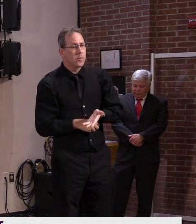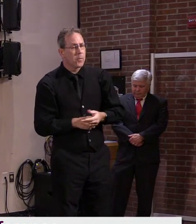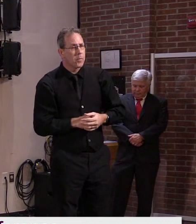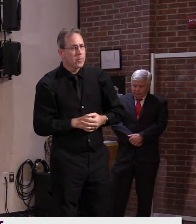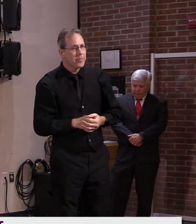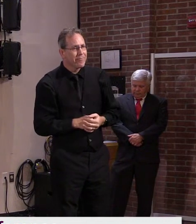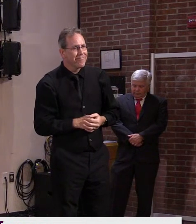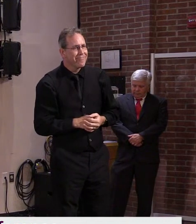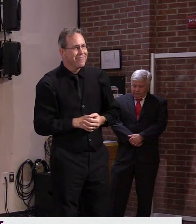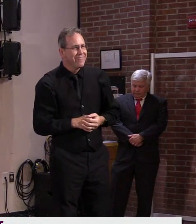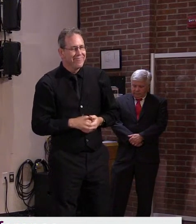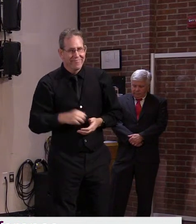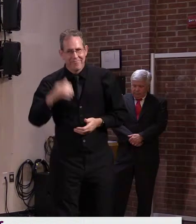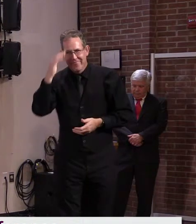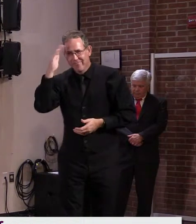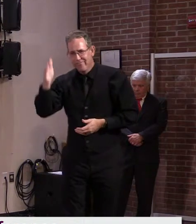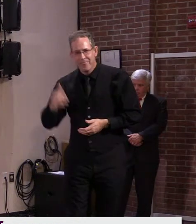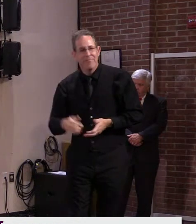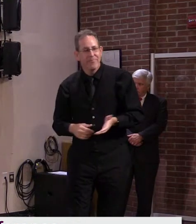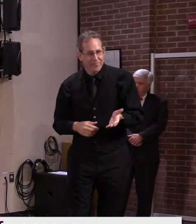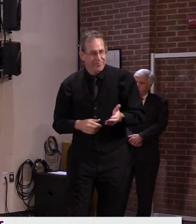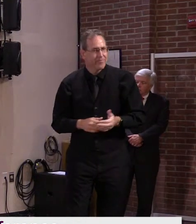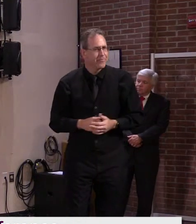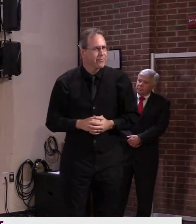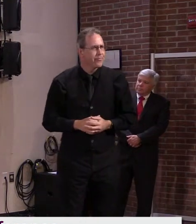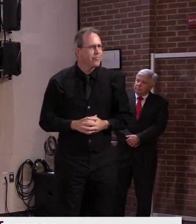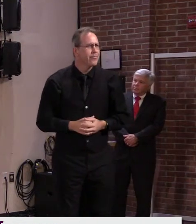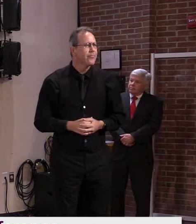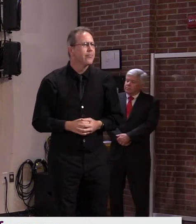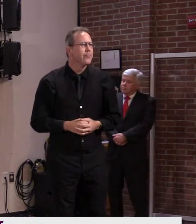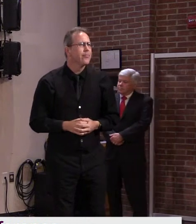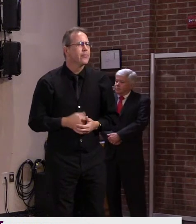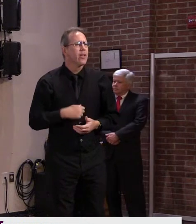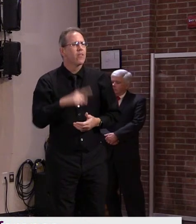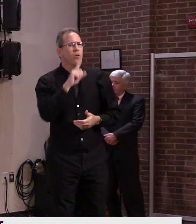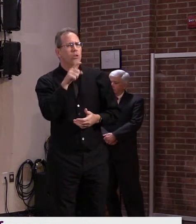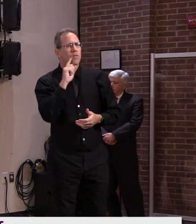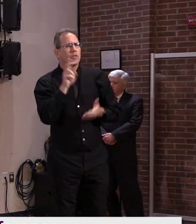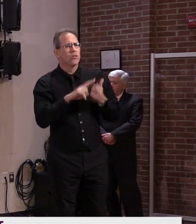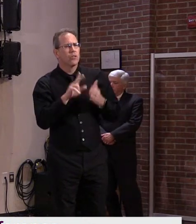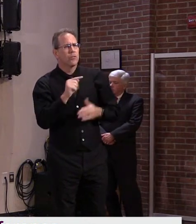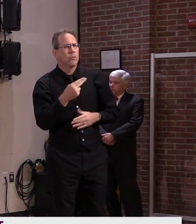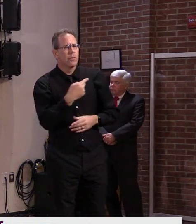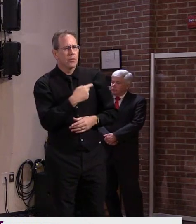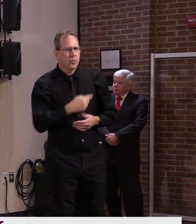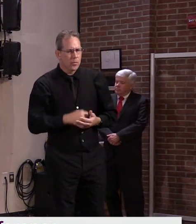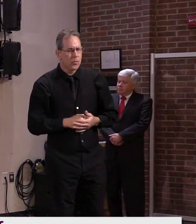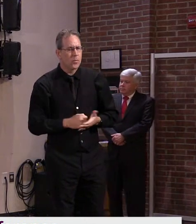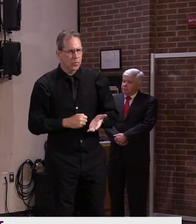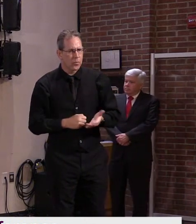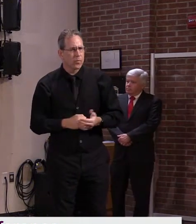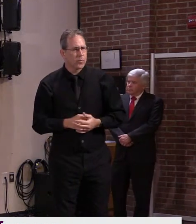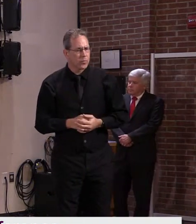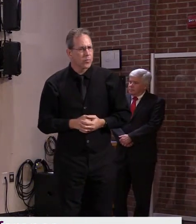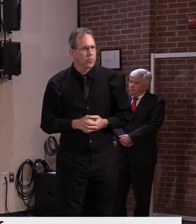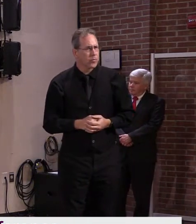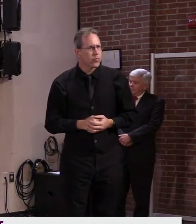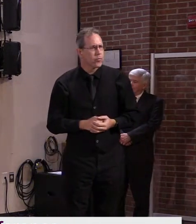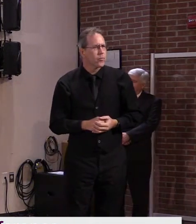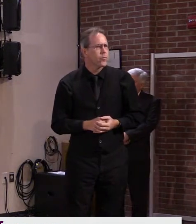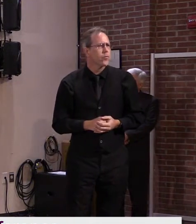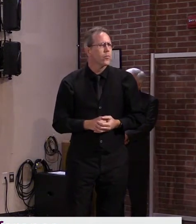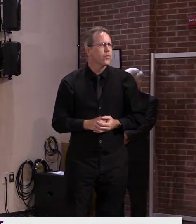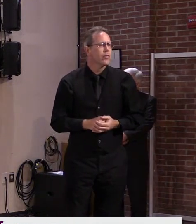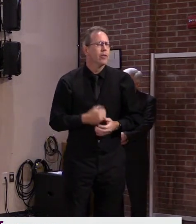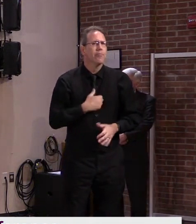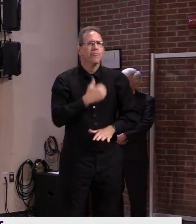Yeah, hi. My question's for Secretary French. I'm wondering if you could describe for me what some of the key logistical issues are for this Test to Stay